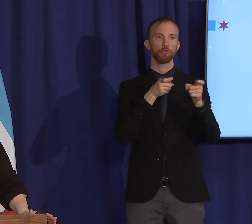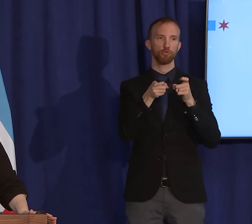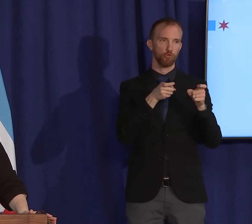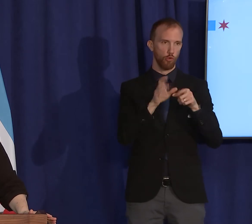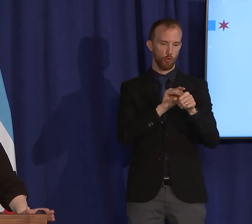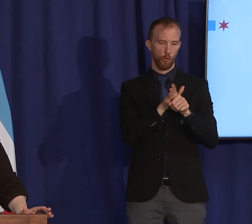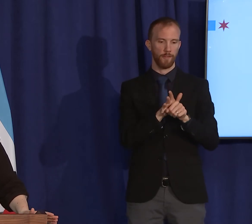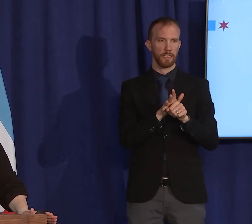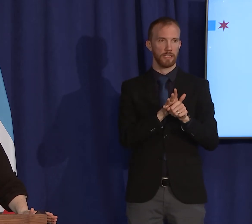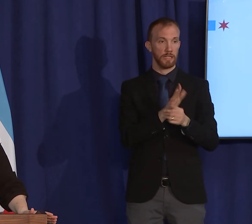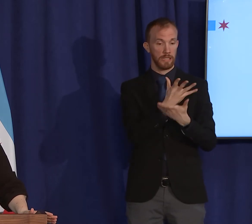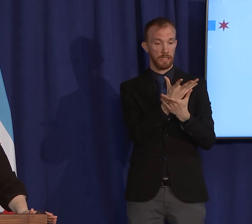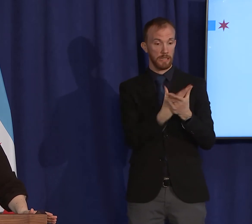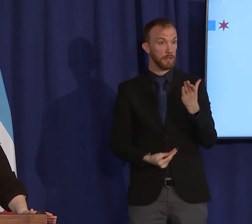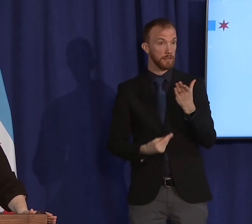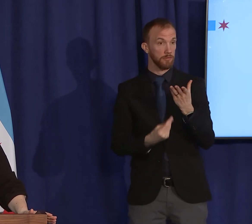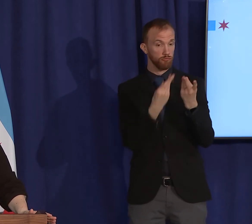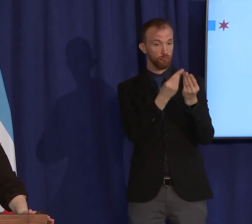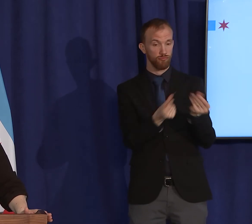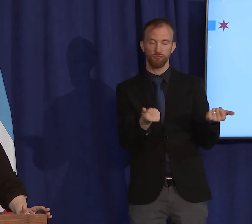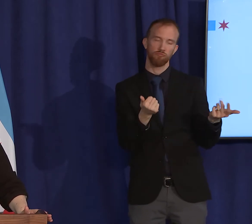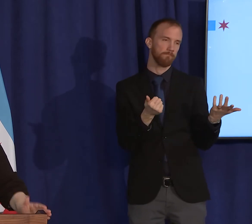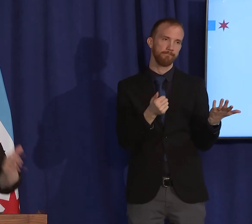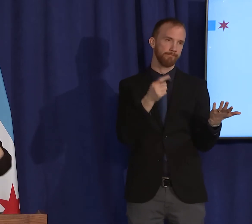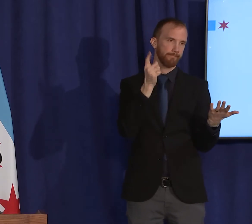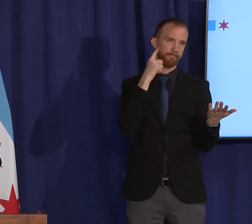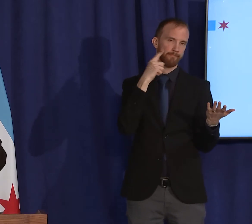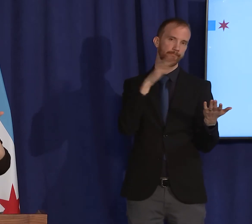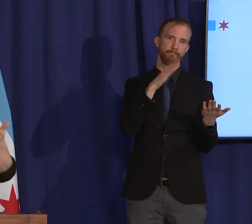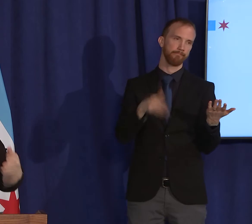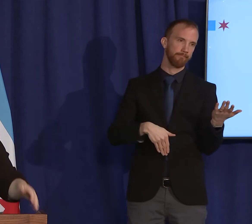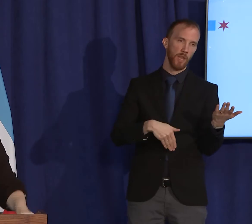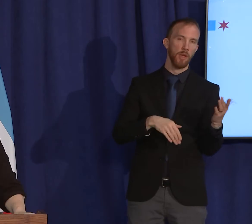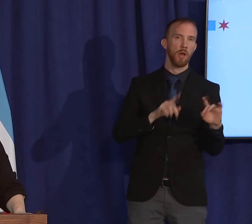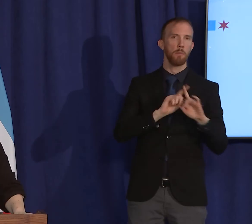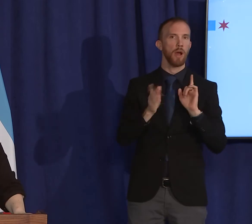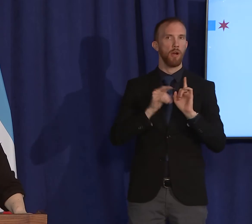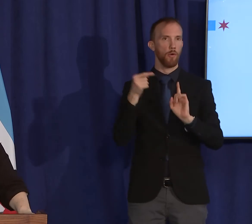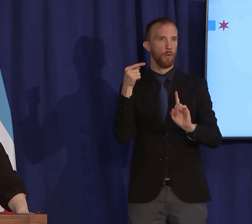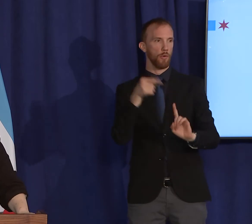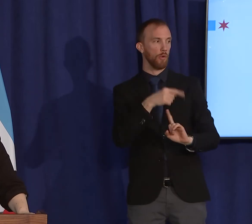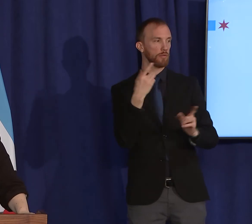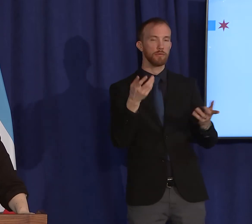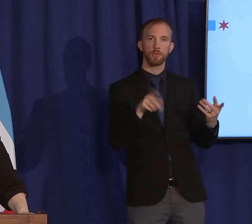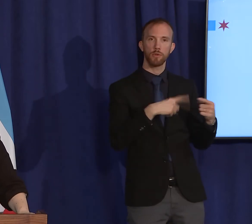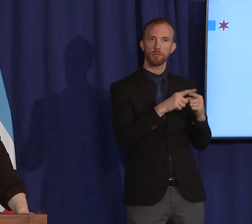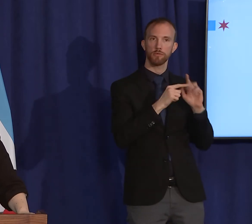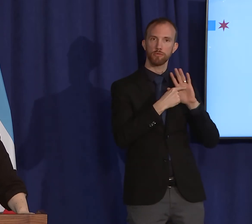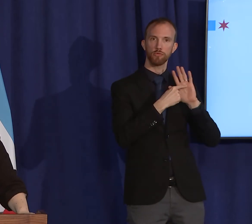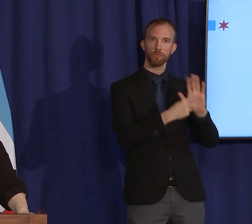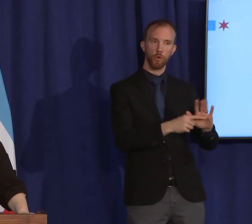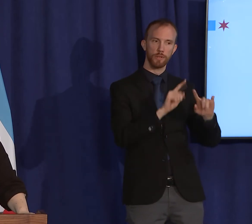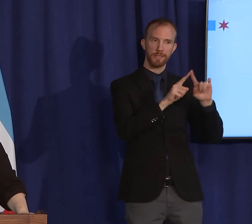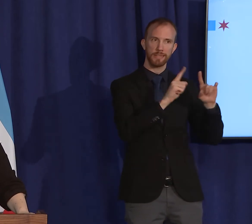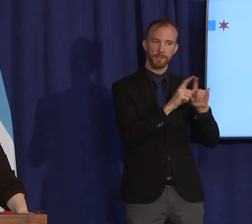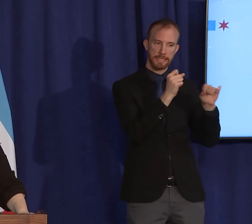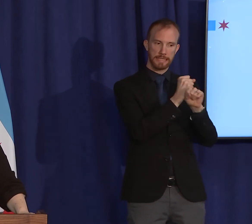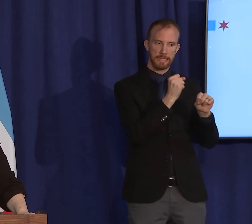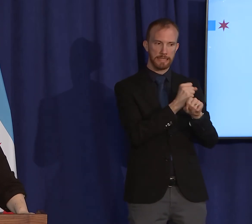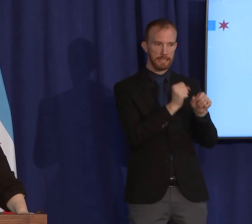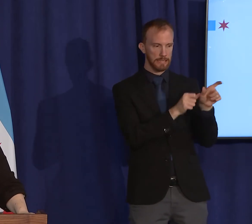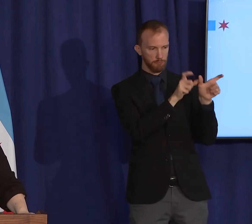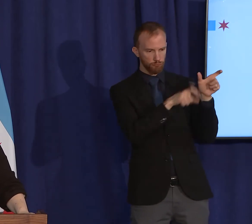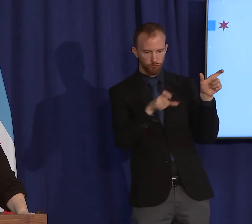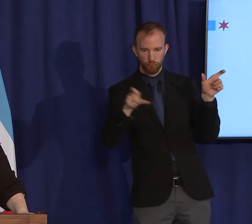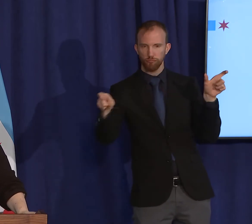say eliminated. I don't think we're going to eliminate COVID. But we actually defined in our metrics what it means to be controlled from COVID. And if we can